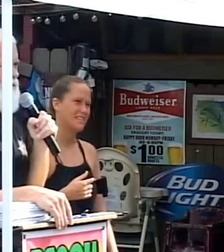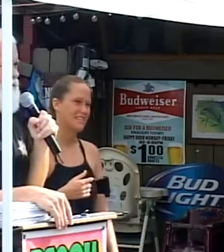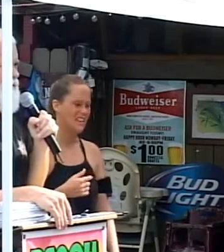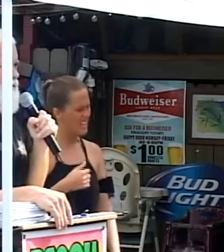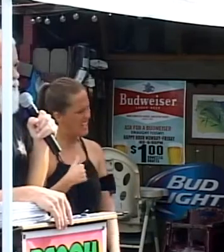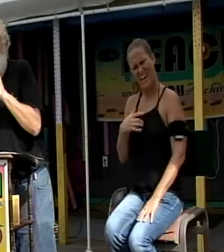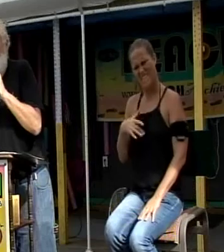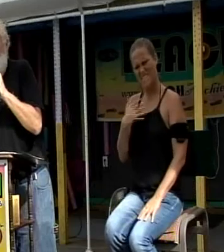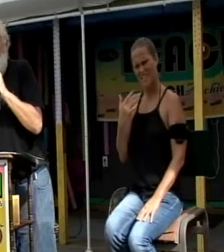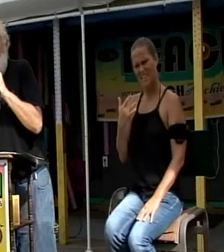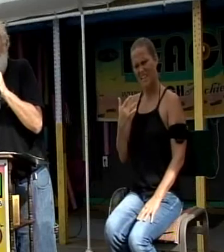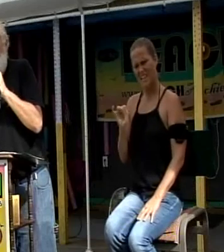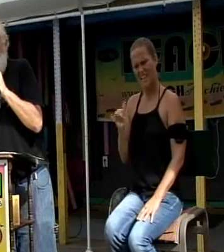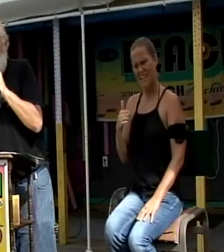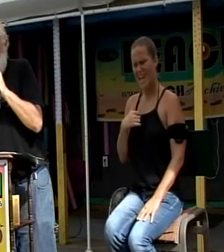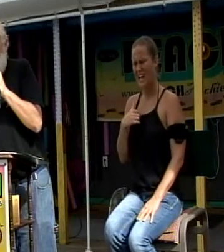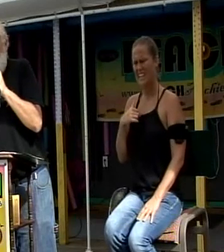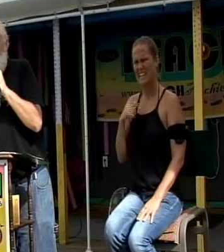to.